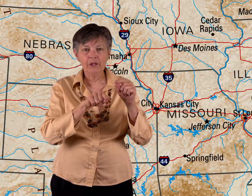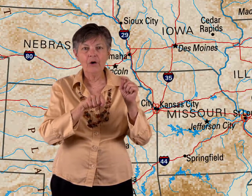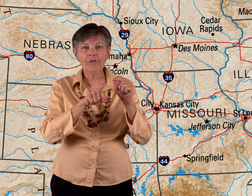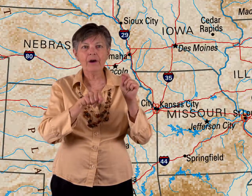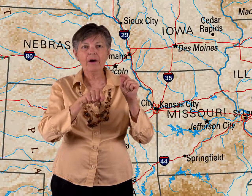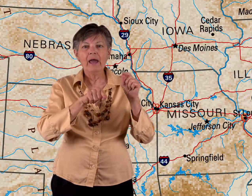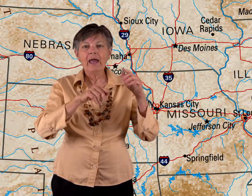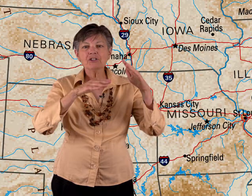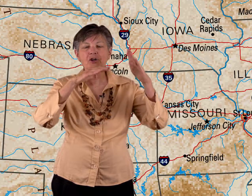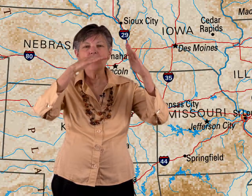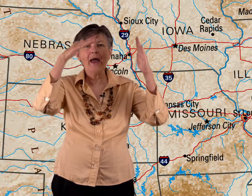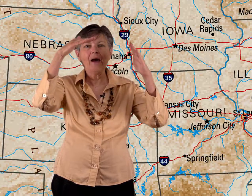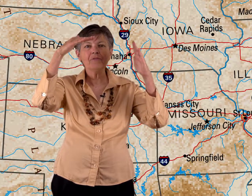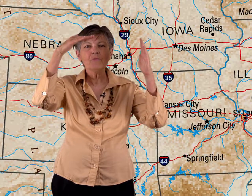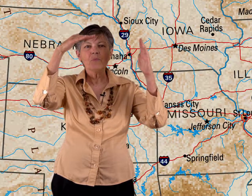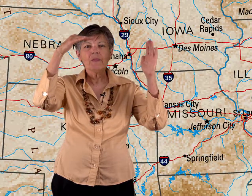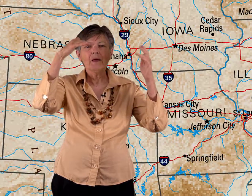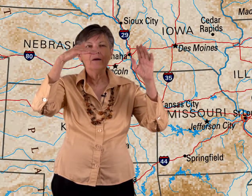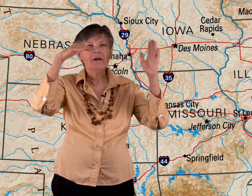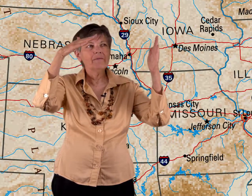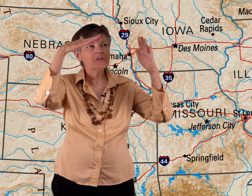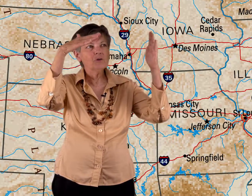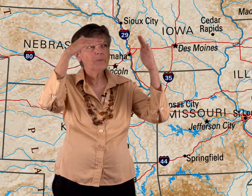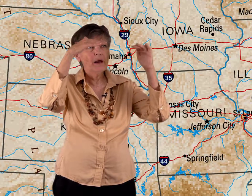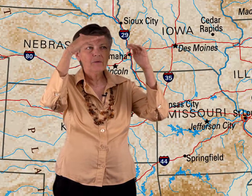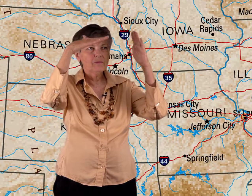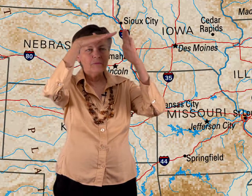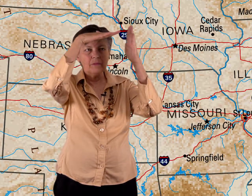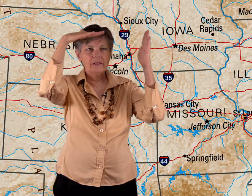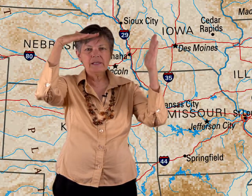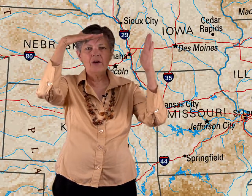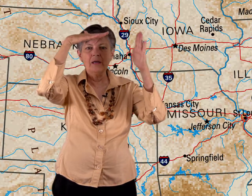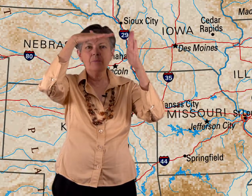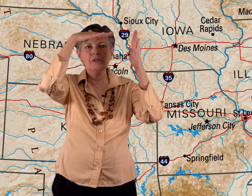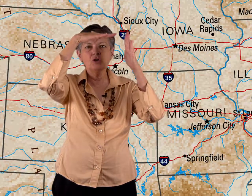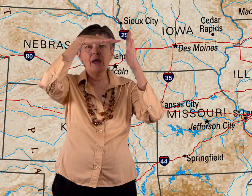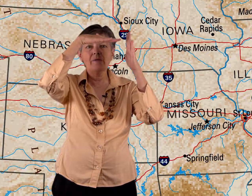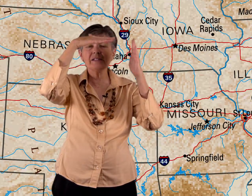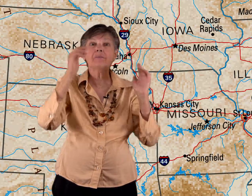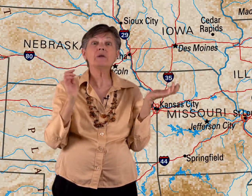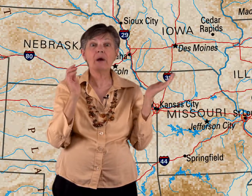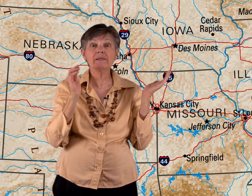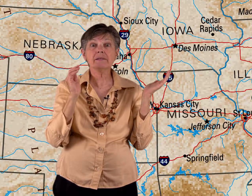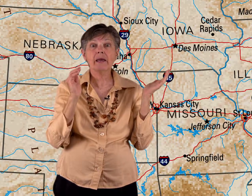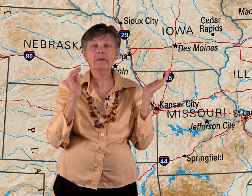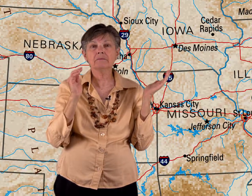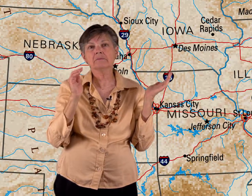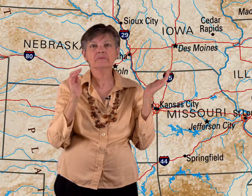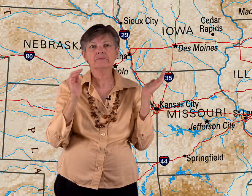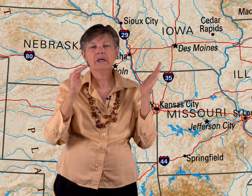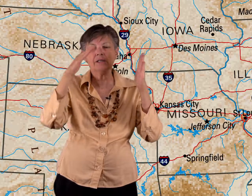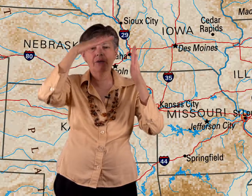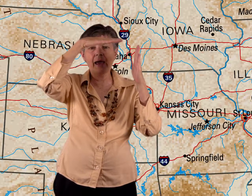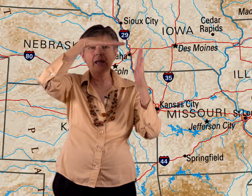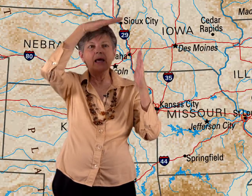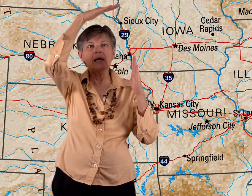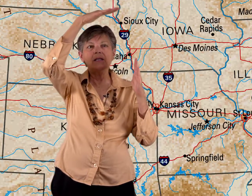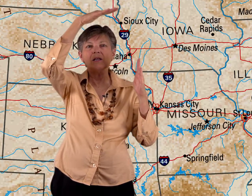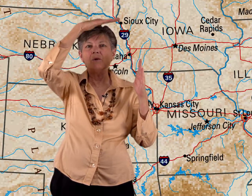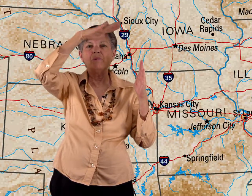below there. So you have, I haven't told you about its area, but it's a Midwest state. I can tell you that. Above